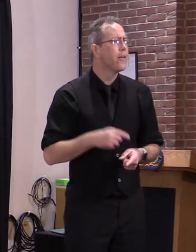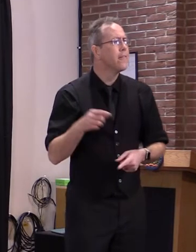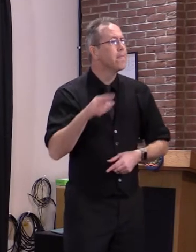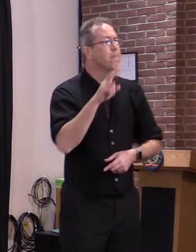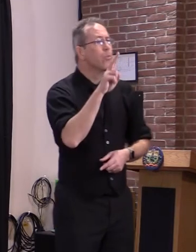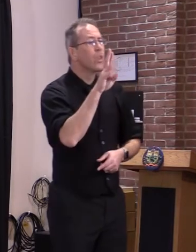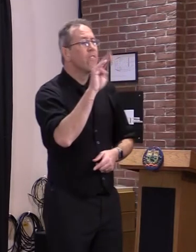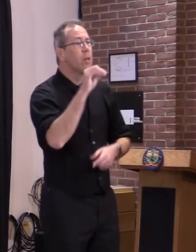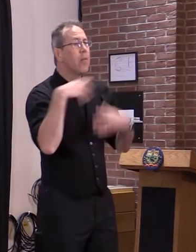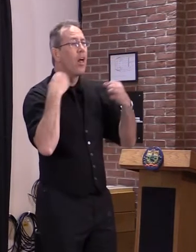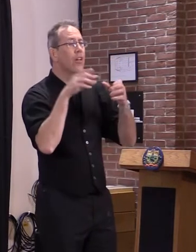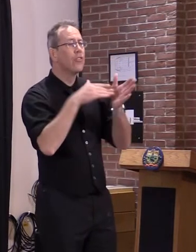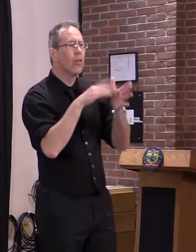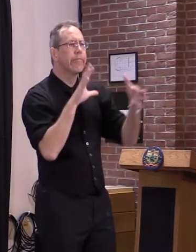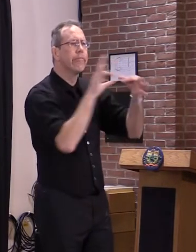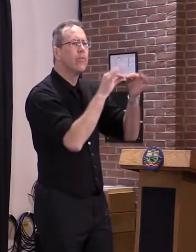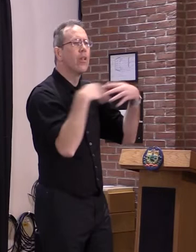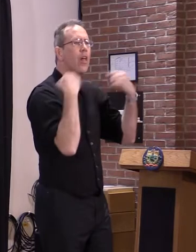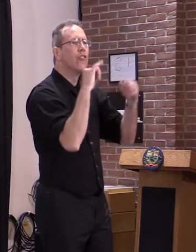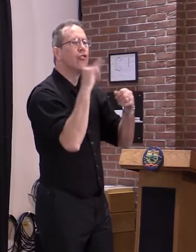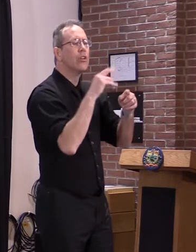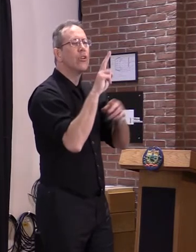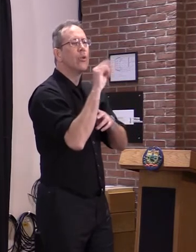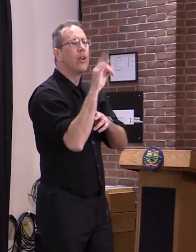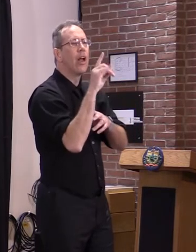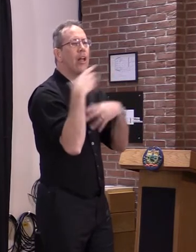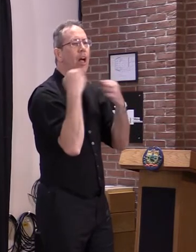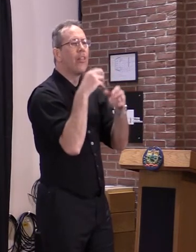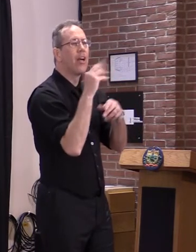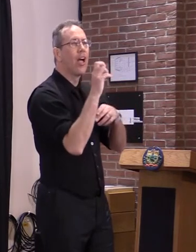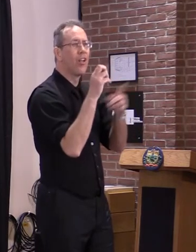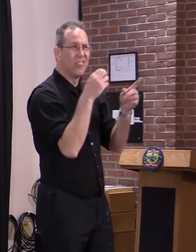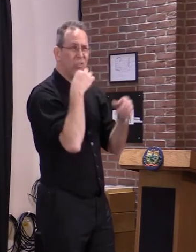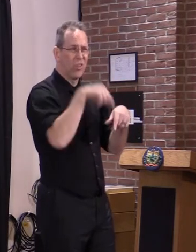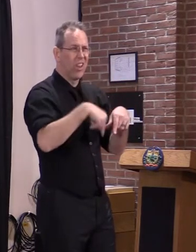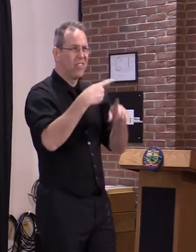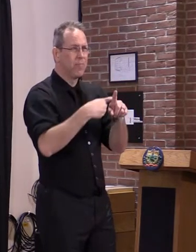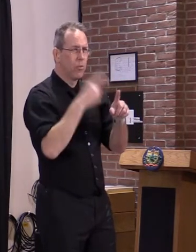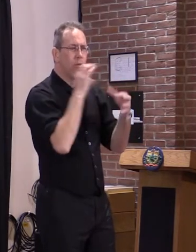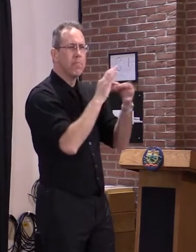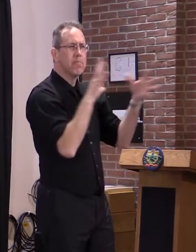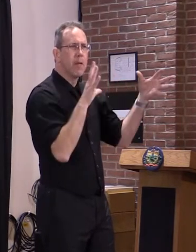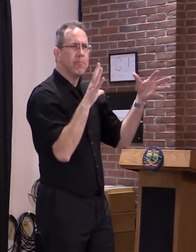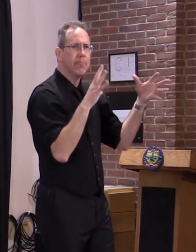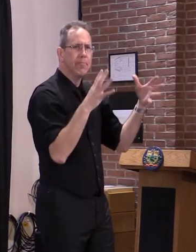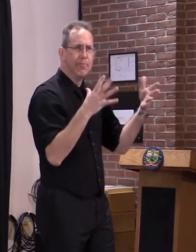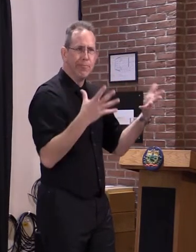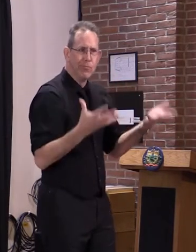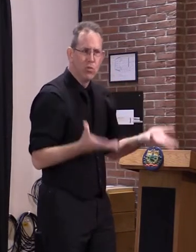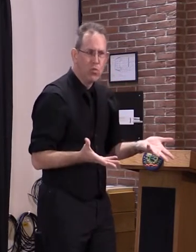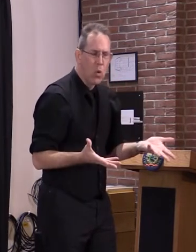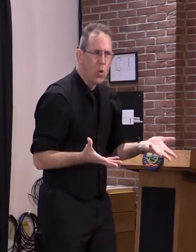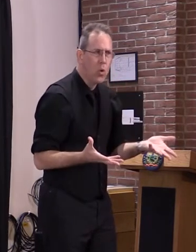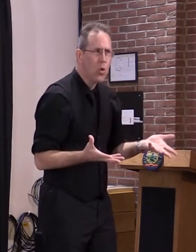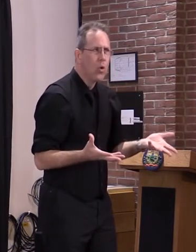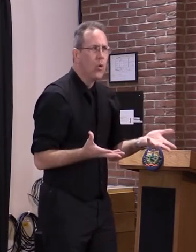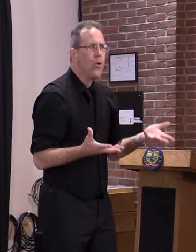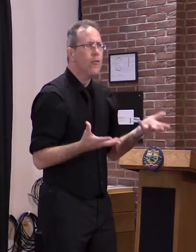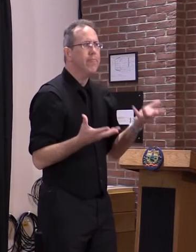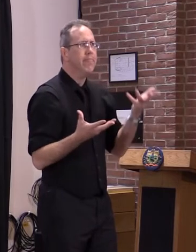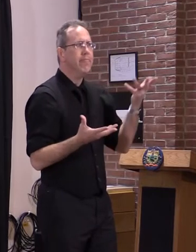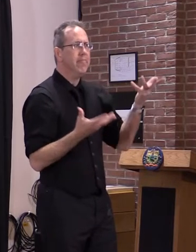are able to do anything to help resolve the differences between the two organizations. And short of a resolution, is there any way you